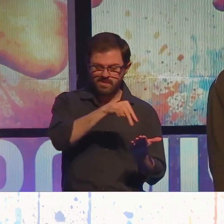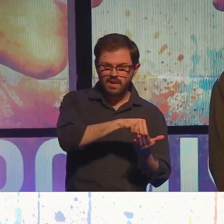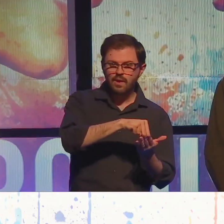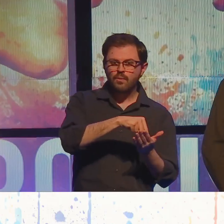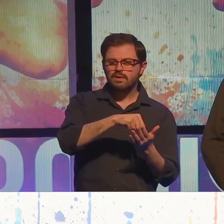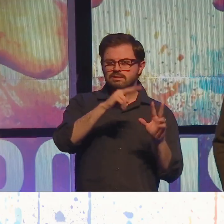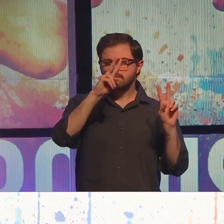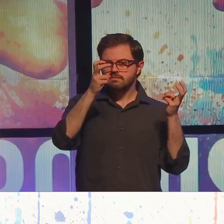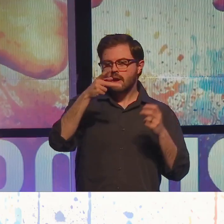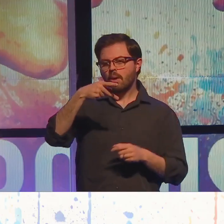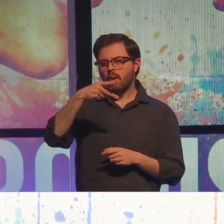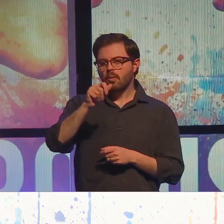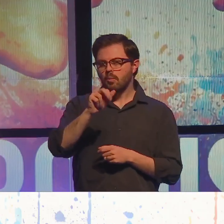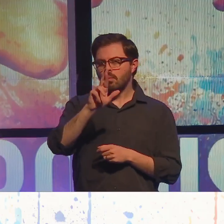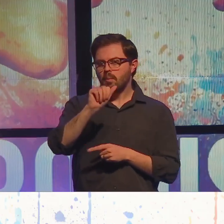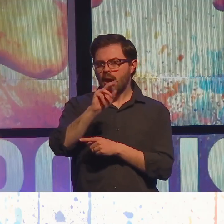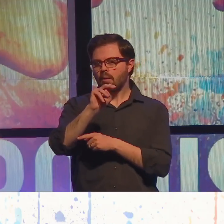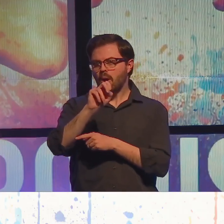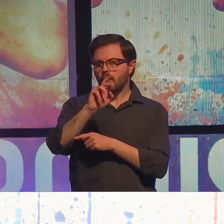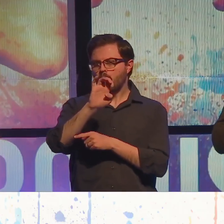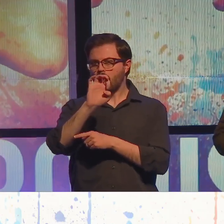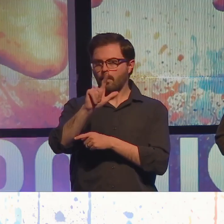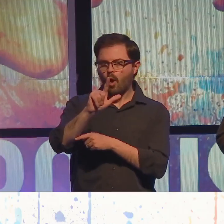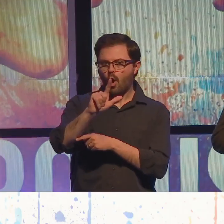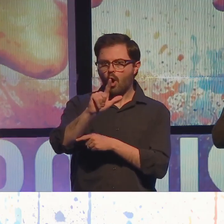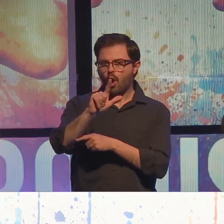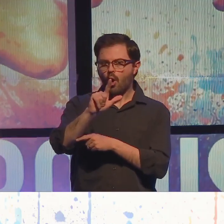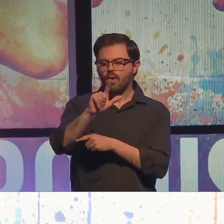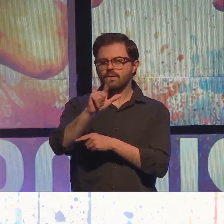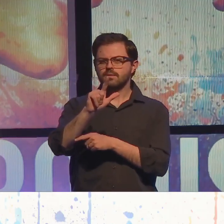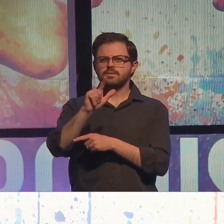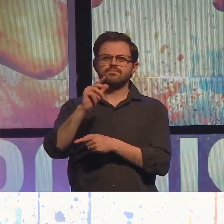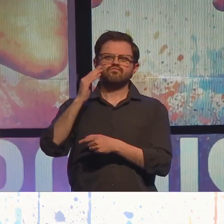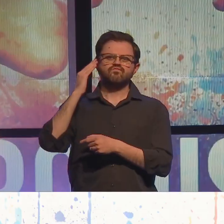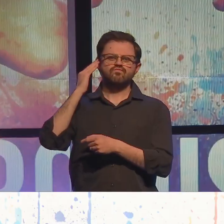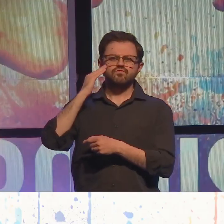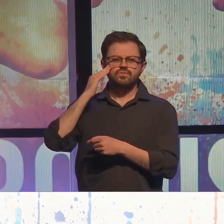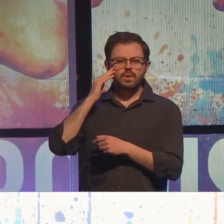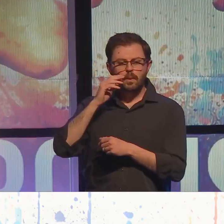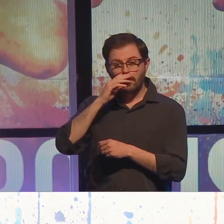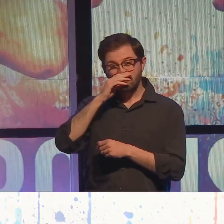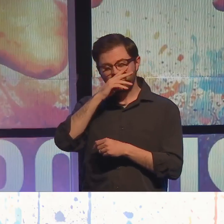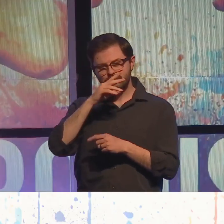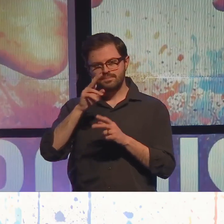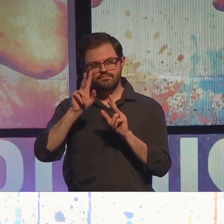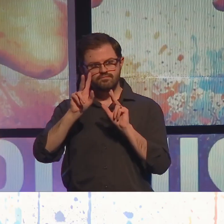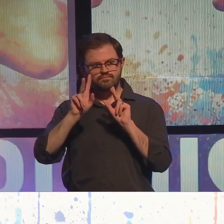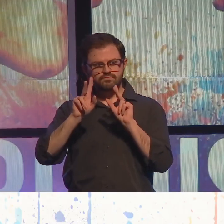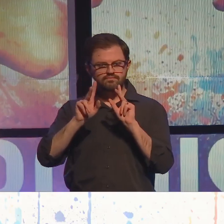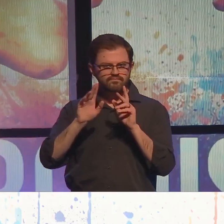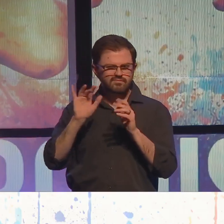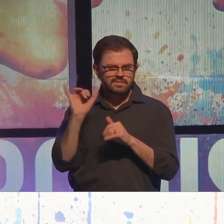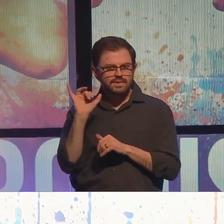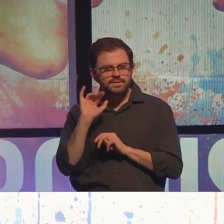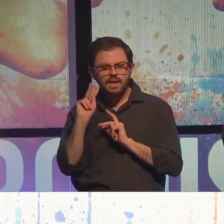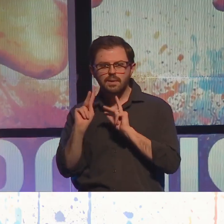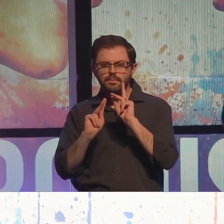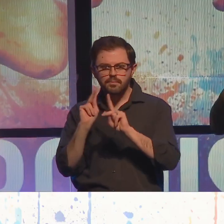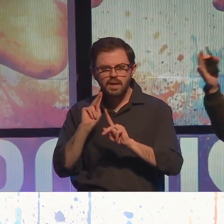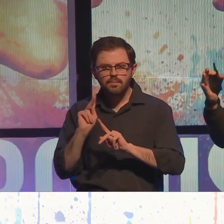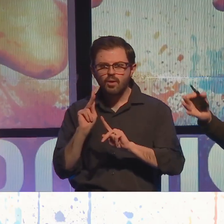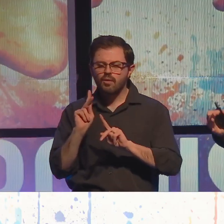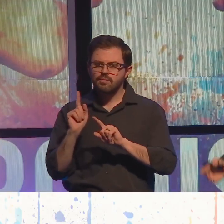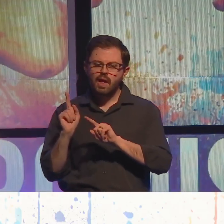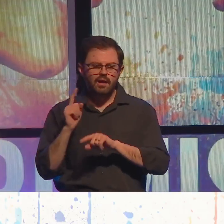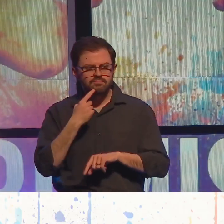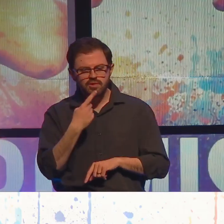paranormal. For those folks that come at you all the time with like you having to like hold to certain values and beliefs about what